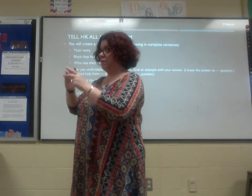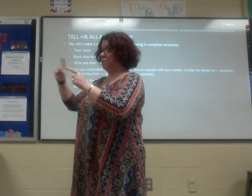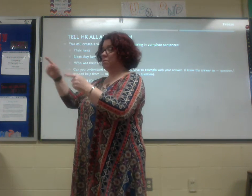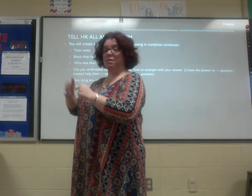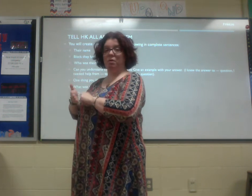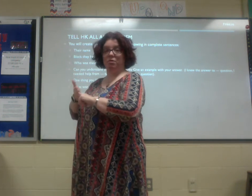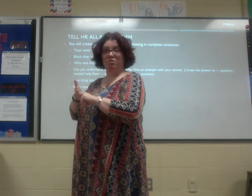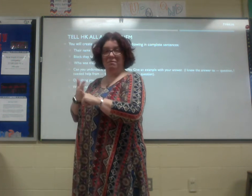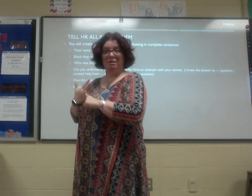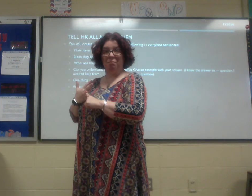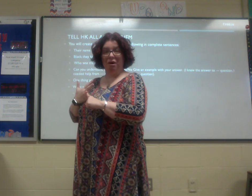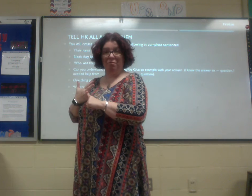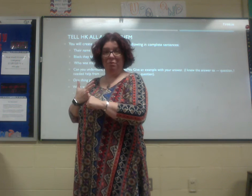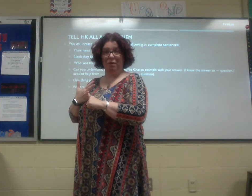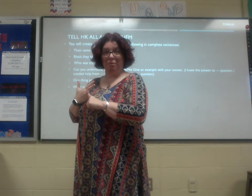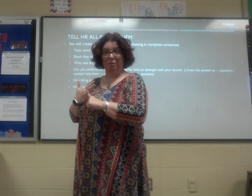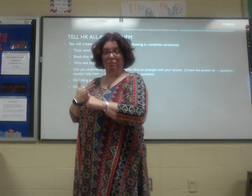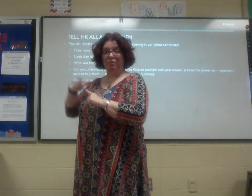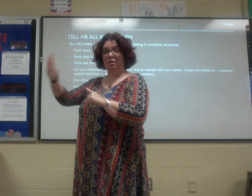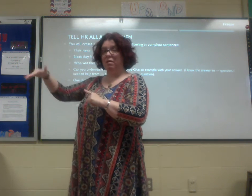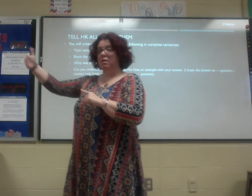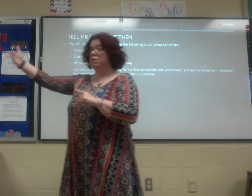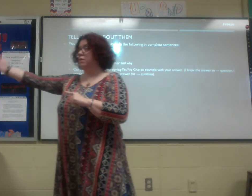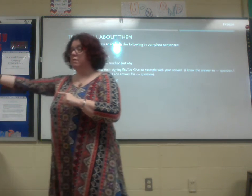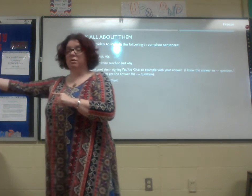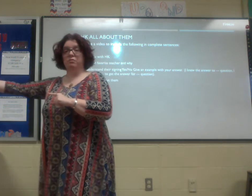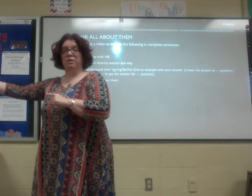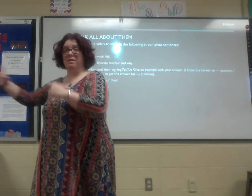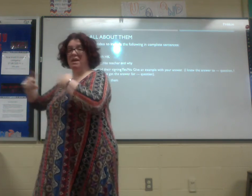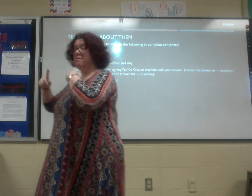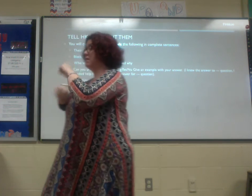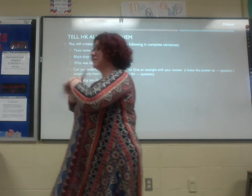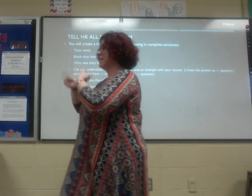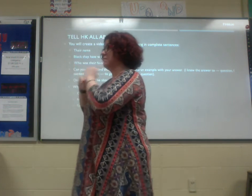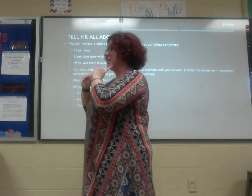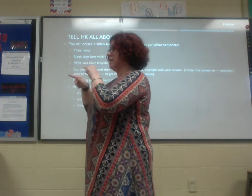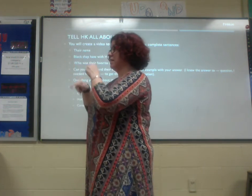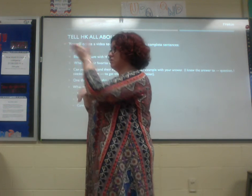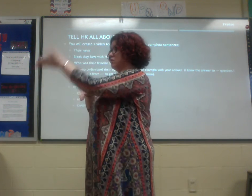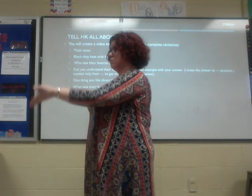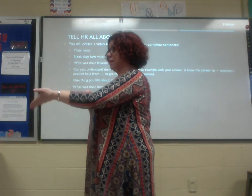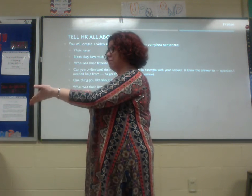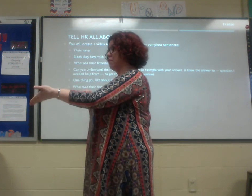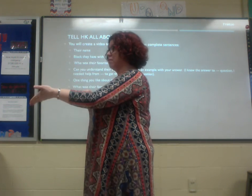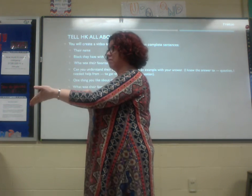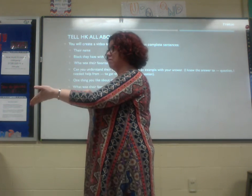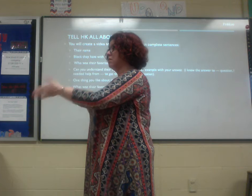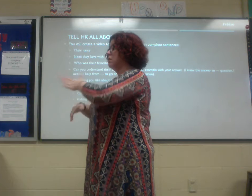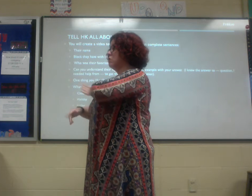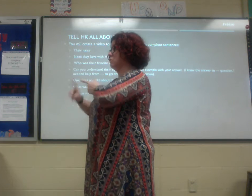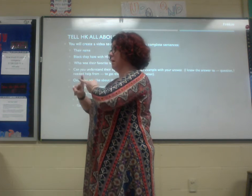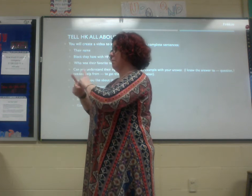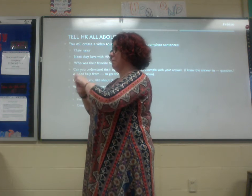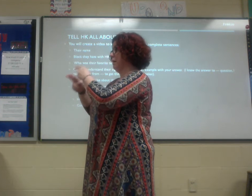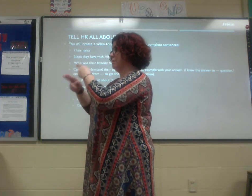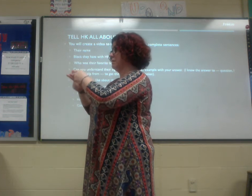put my partner's name at the bottom of the paper. Then I'm going to flip, and I'm going to assign my answers to my partner. So my pen pal's